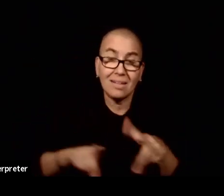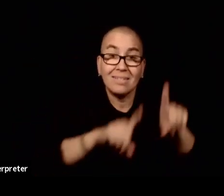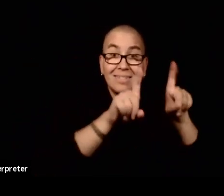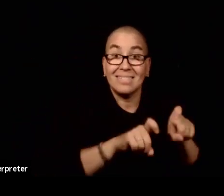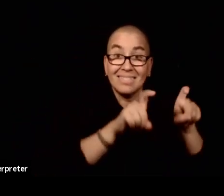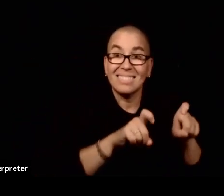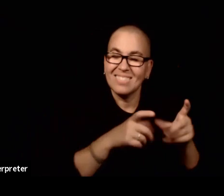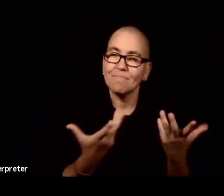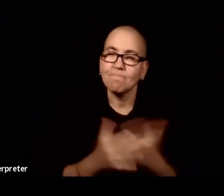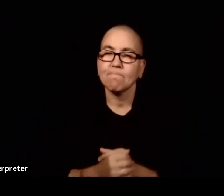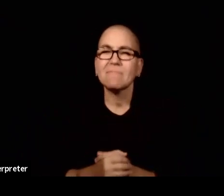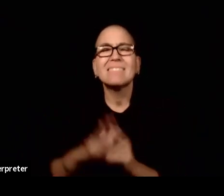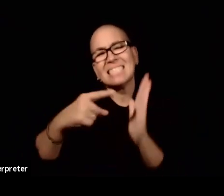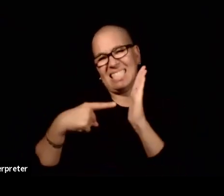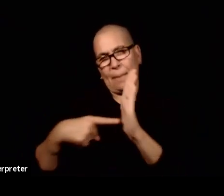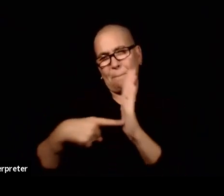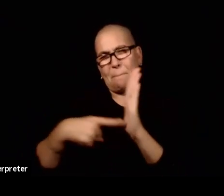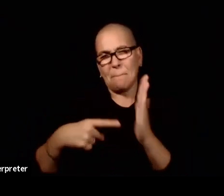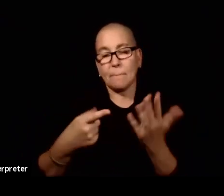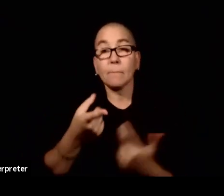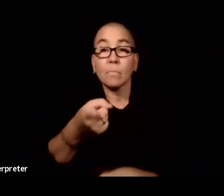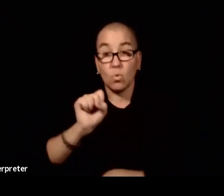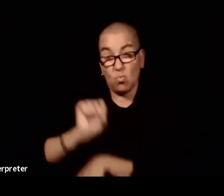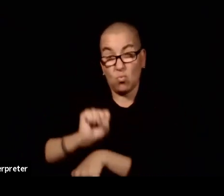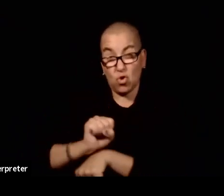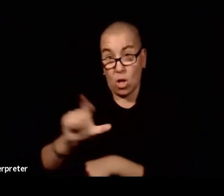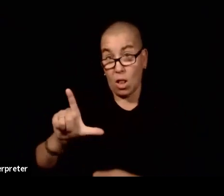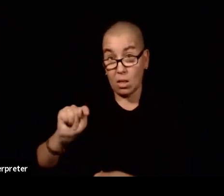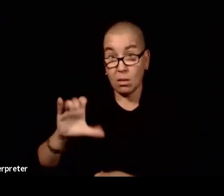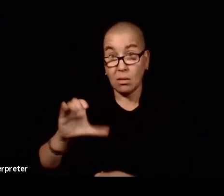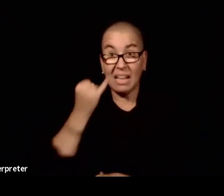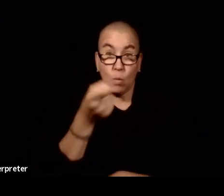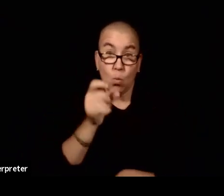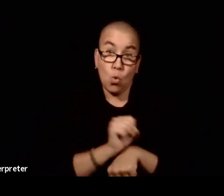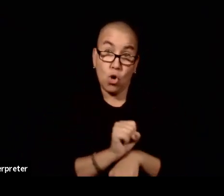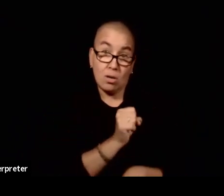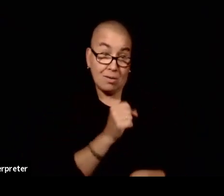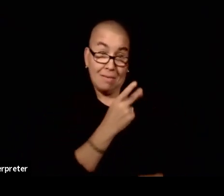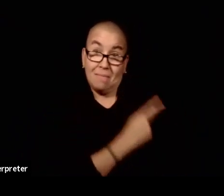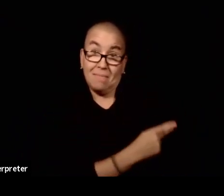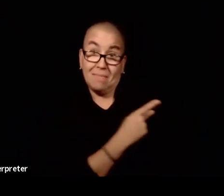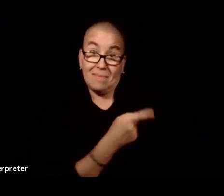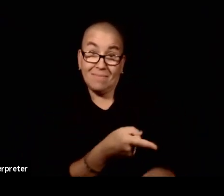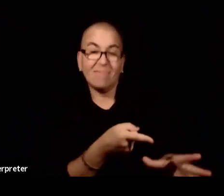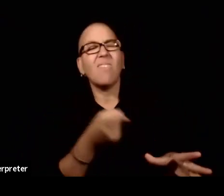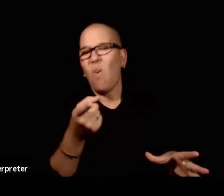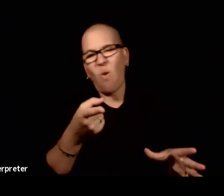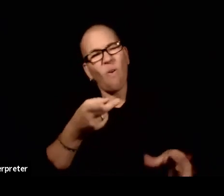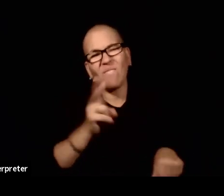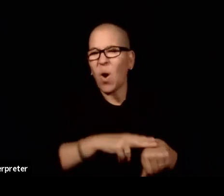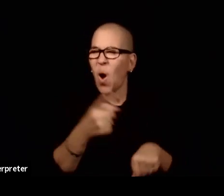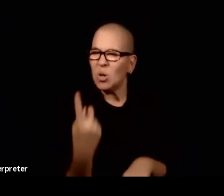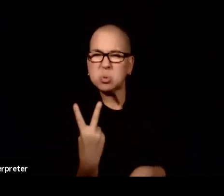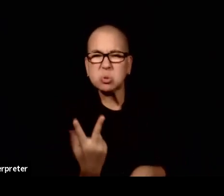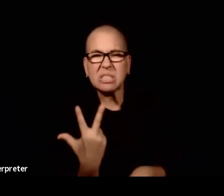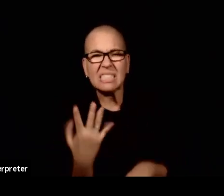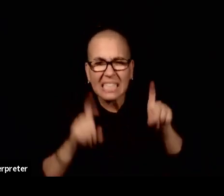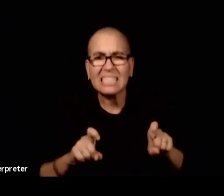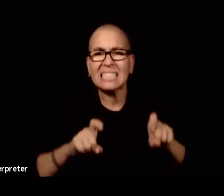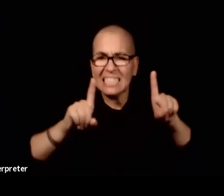discussed. So it's important to really have both of those metrics, total tests done and total people. So that's just